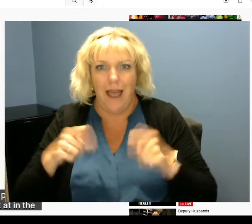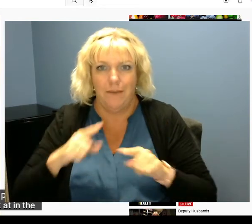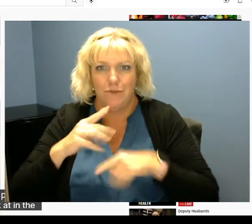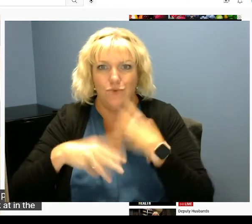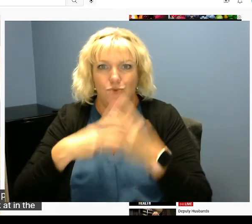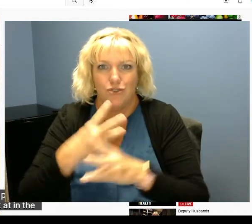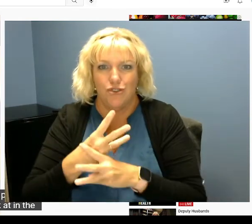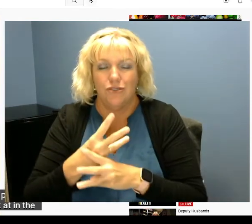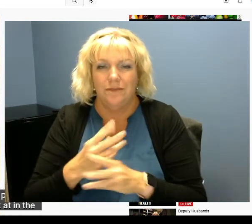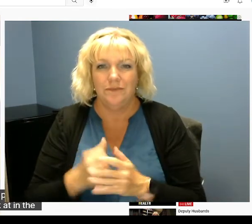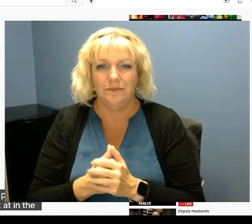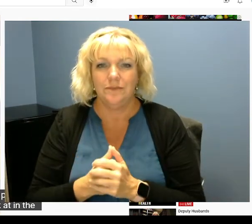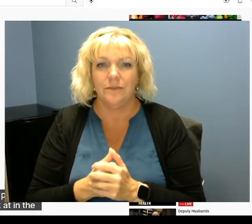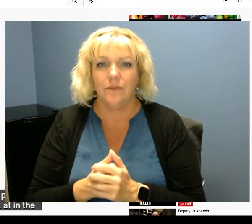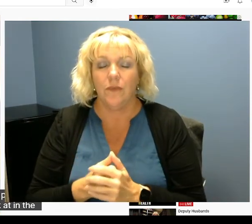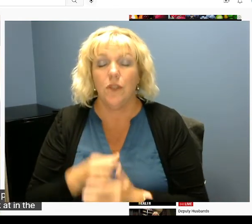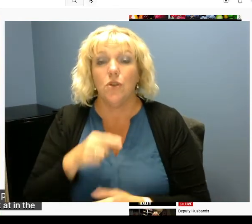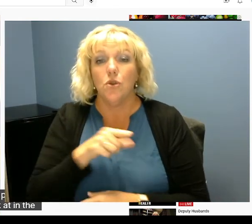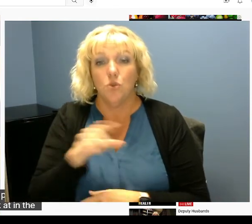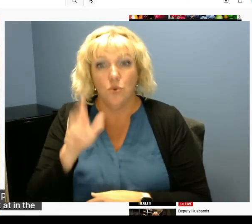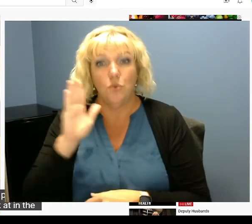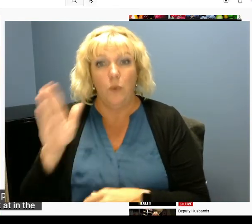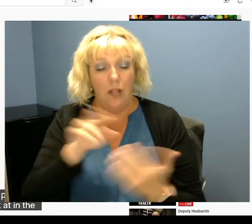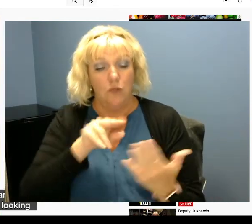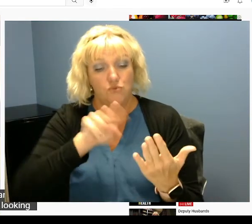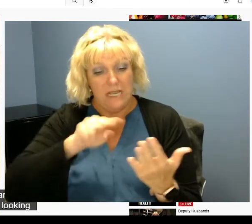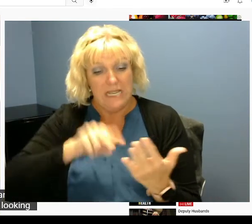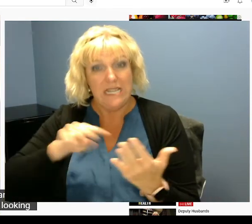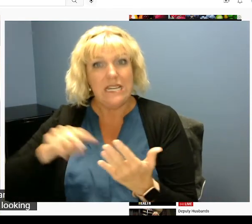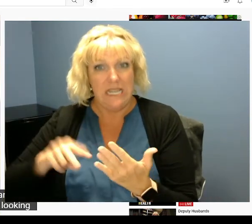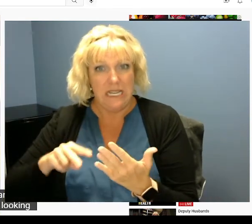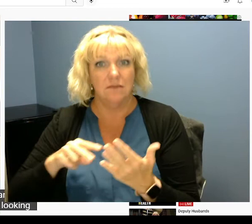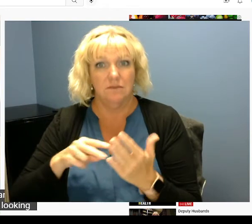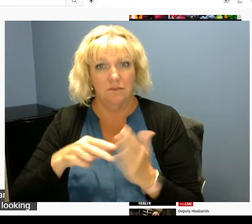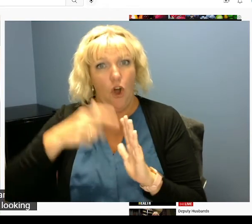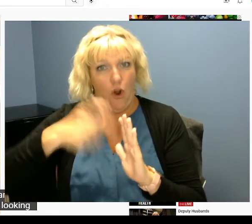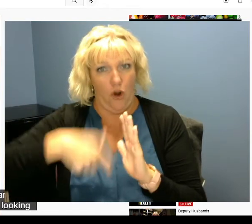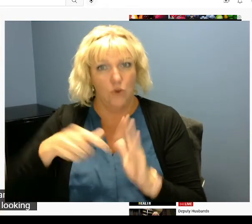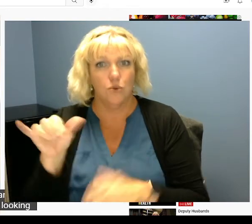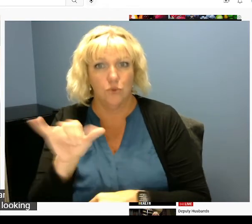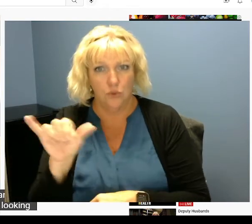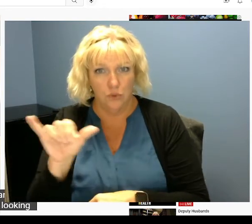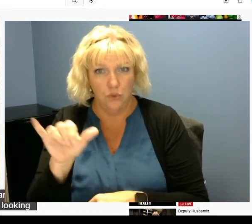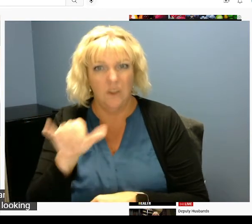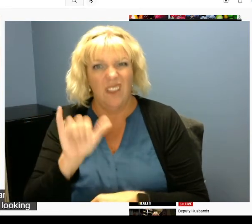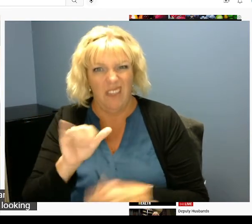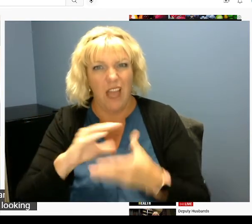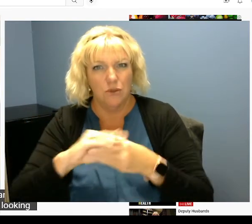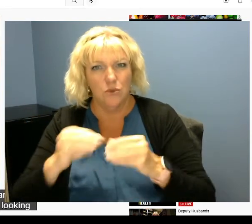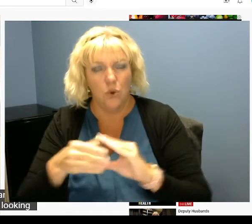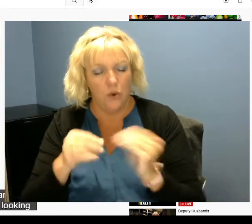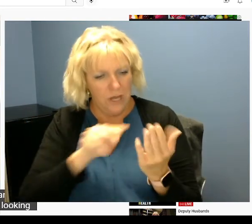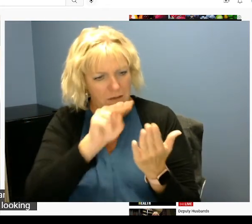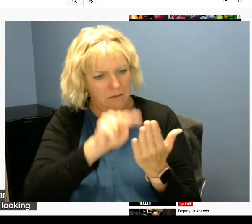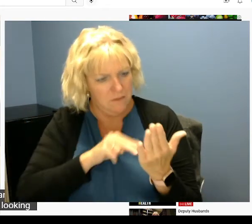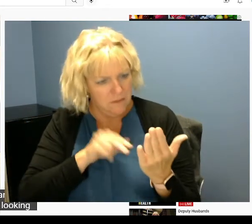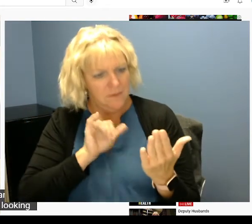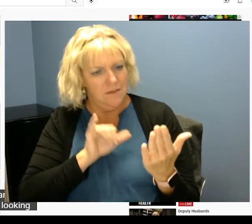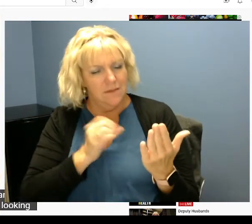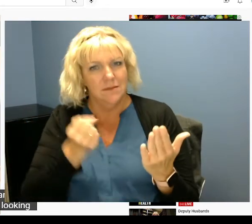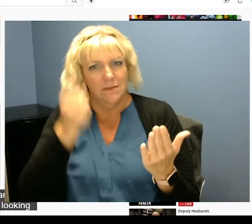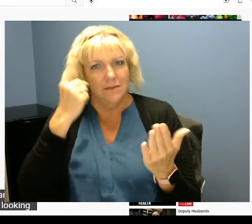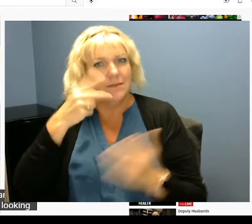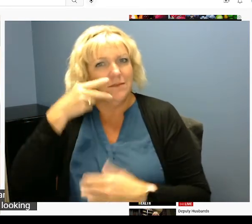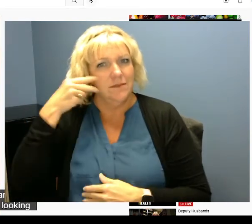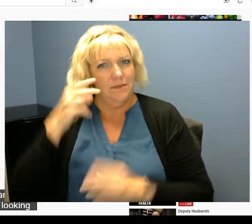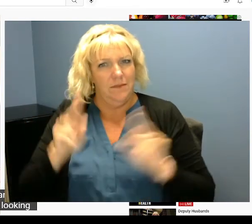a primary source as well, that you're going to look at in the assigned reading that tells origins. And what